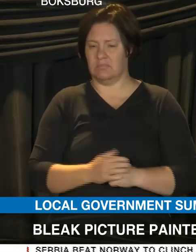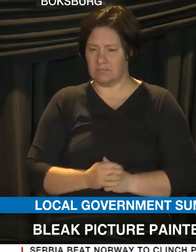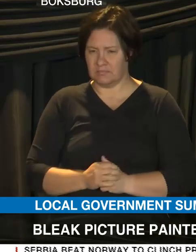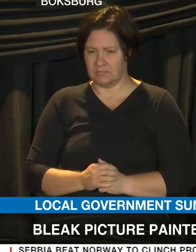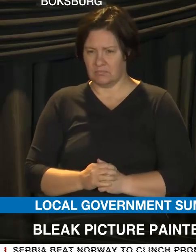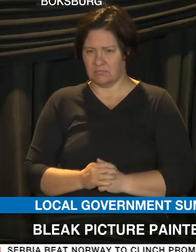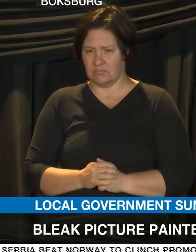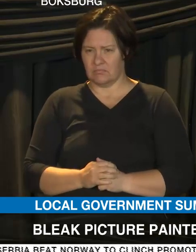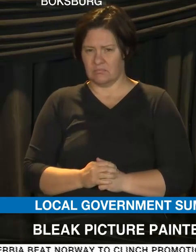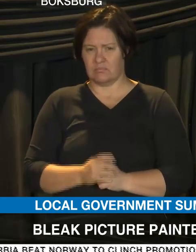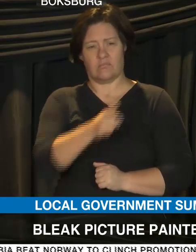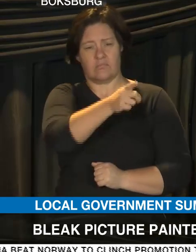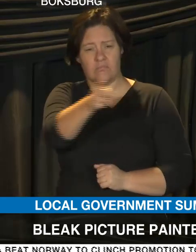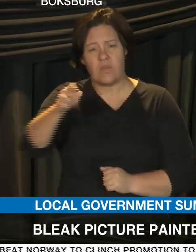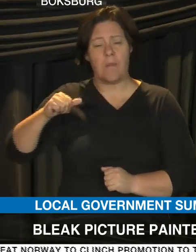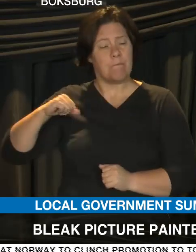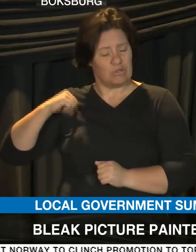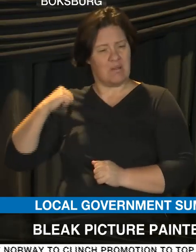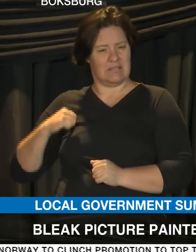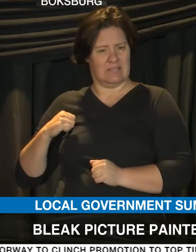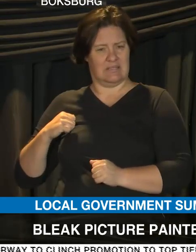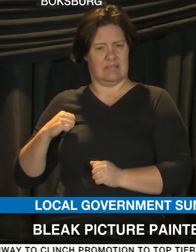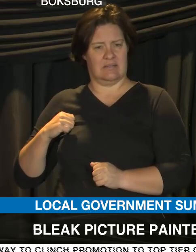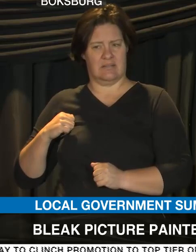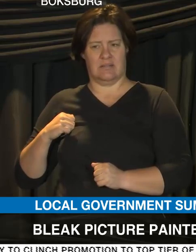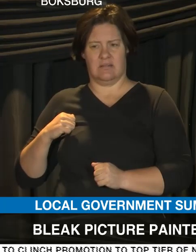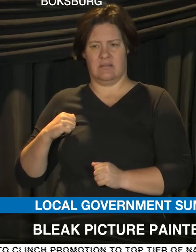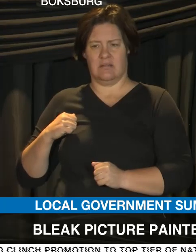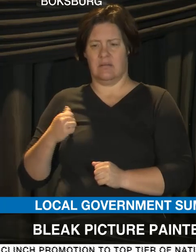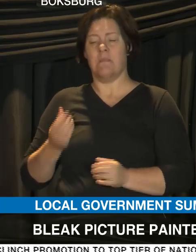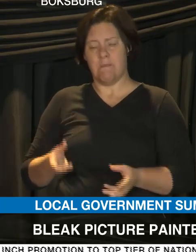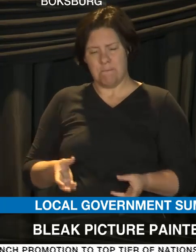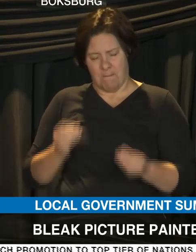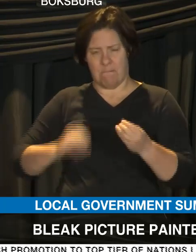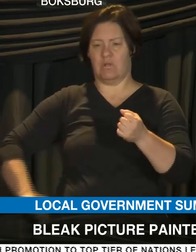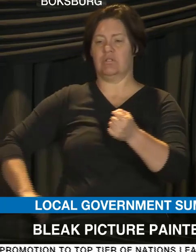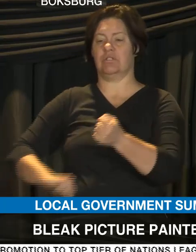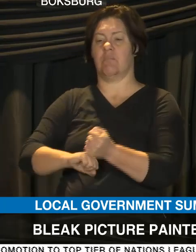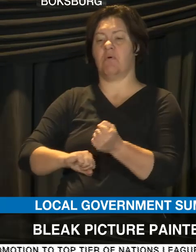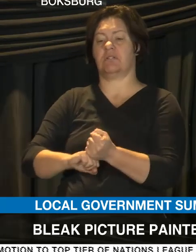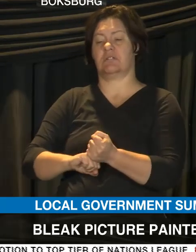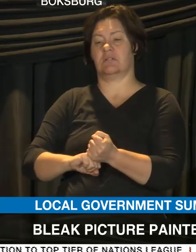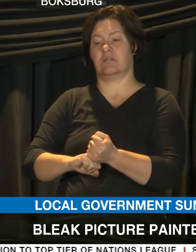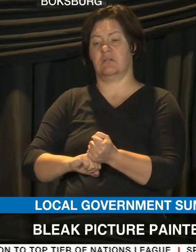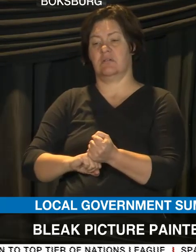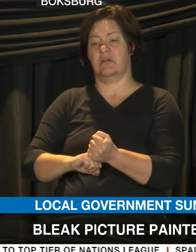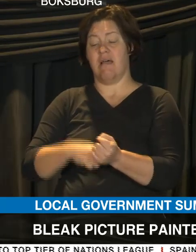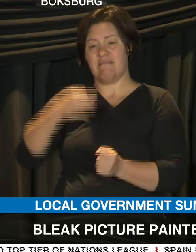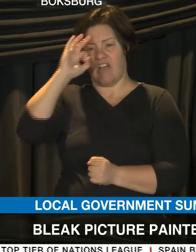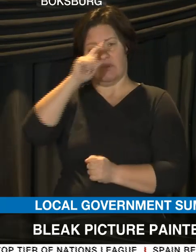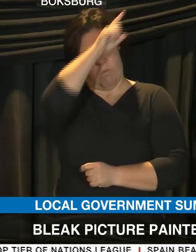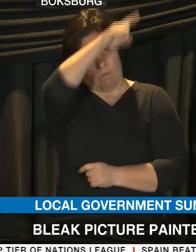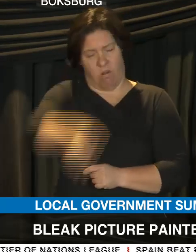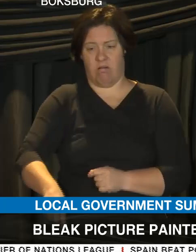mandate, municipalities must receive the requisite support from all spheres of